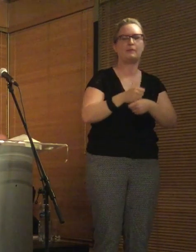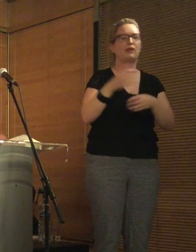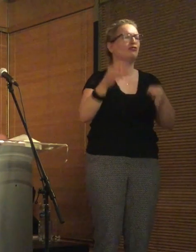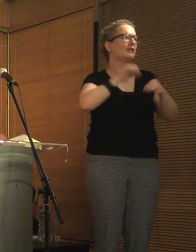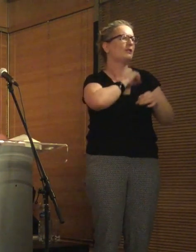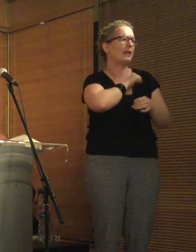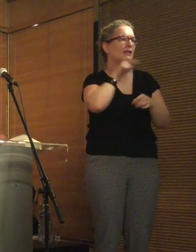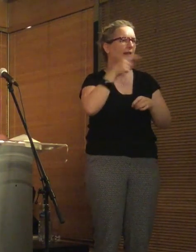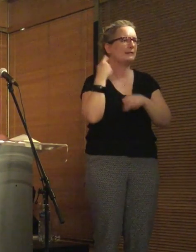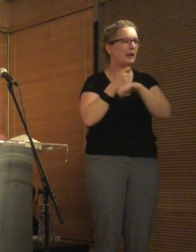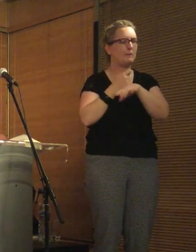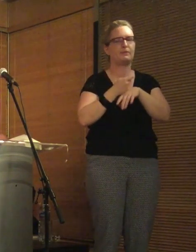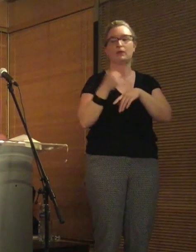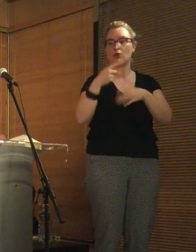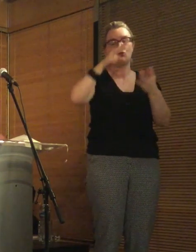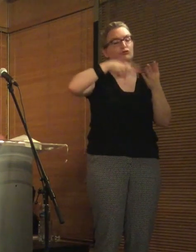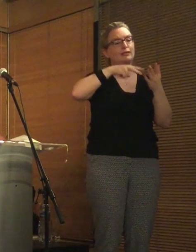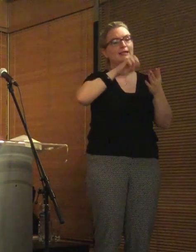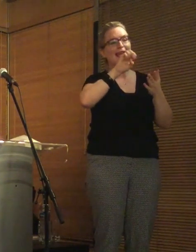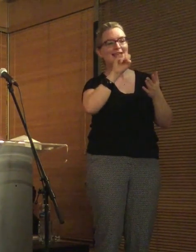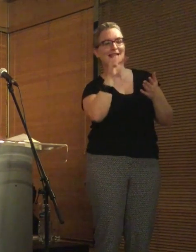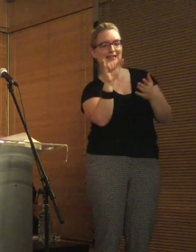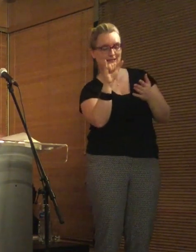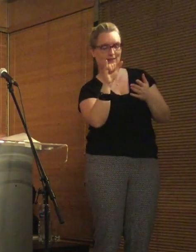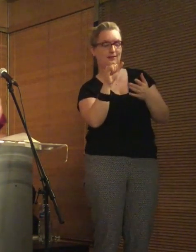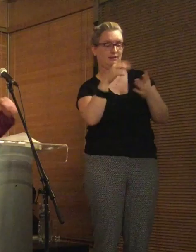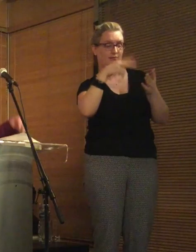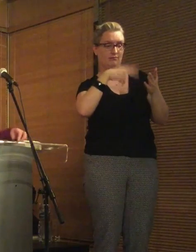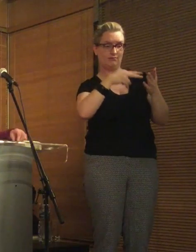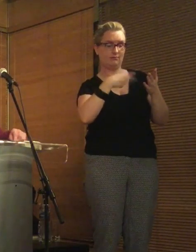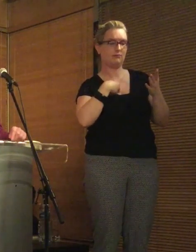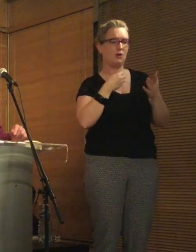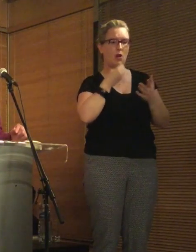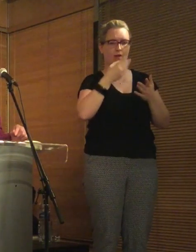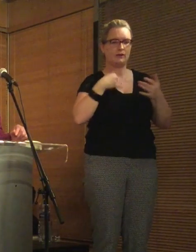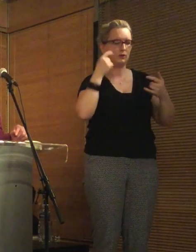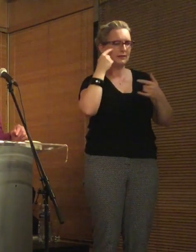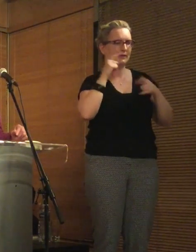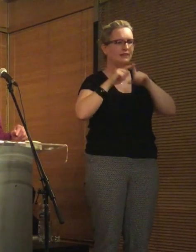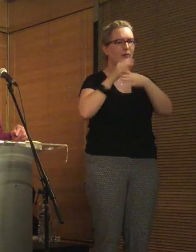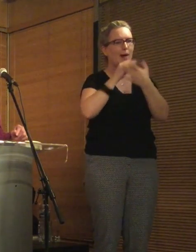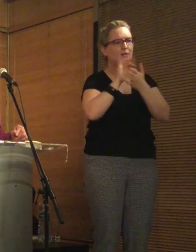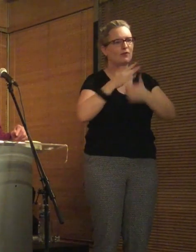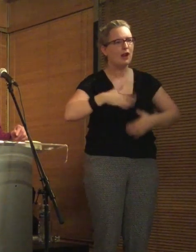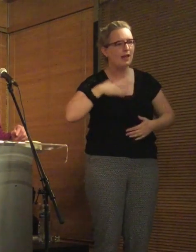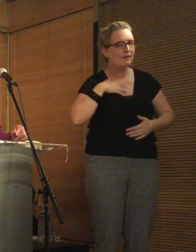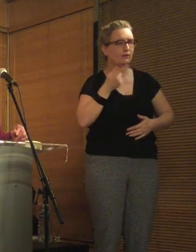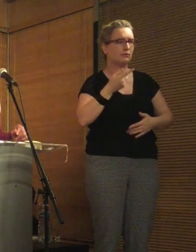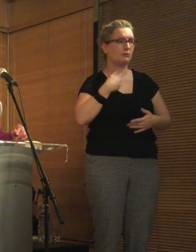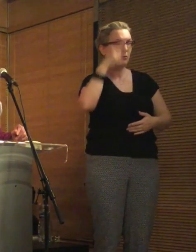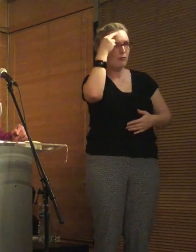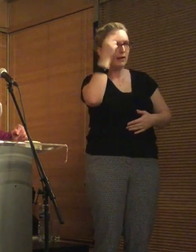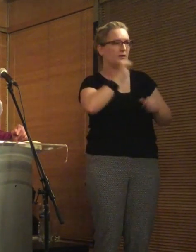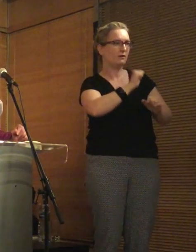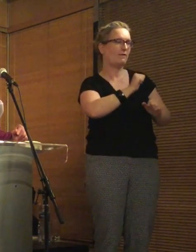these various essays about aspects of Markovitch's life, one enjoys being reminded of what a great woman she was and